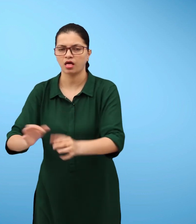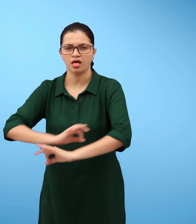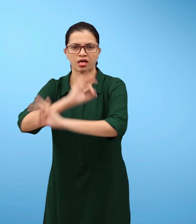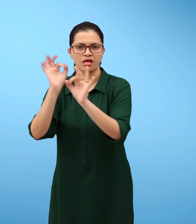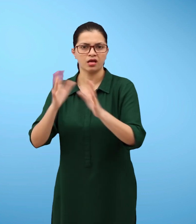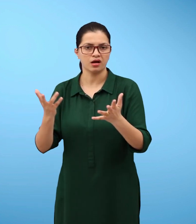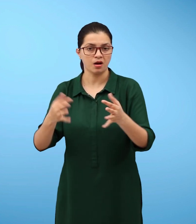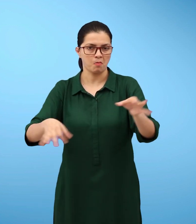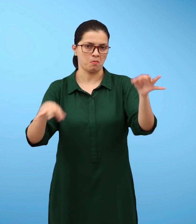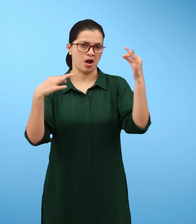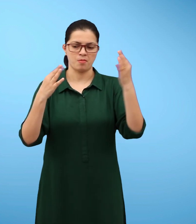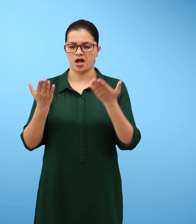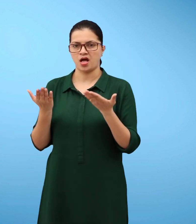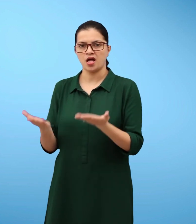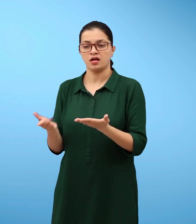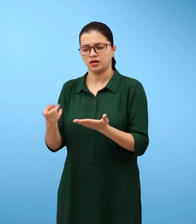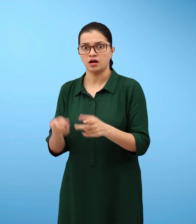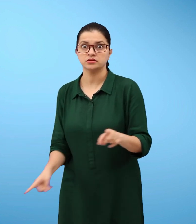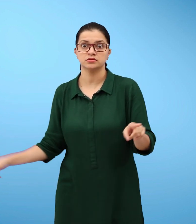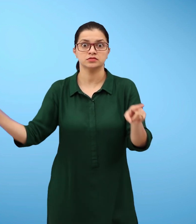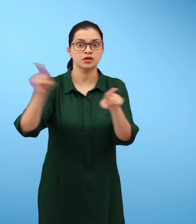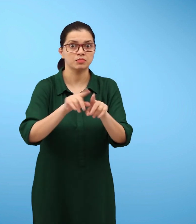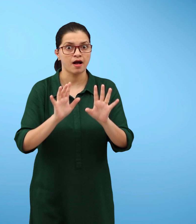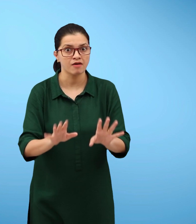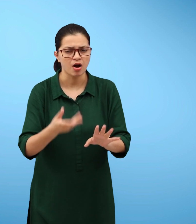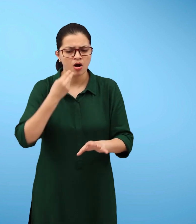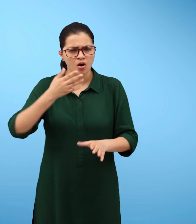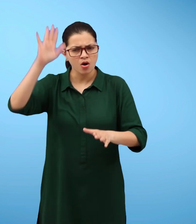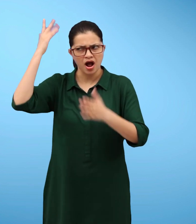Even today, handmade paper is made through a similar process.